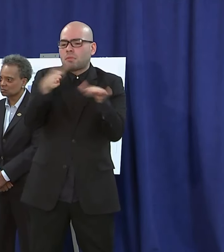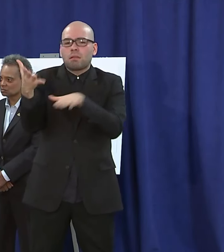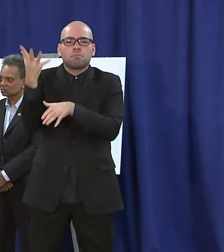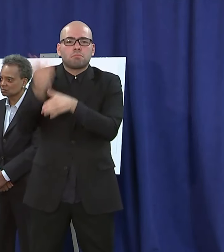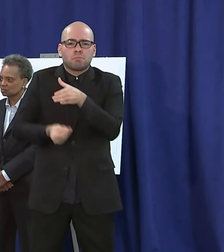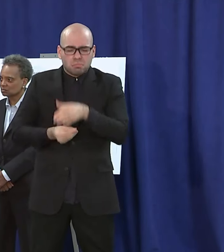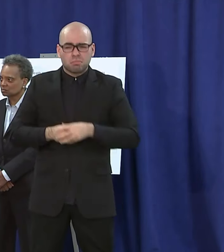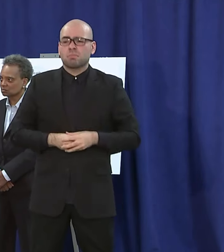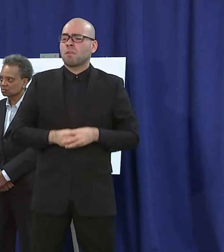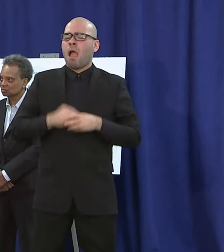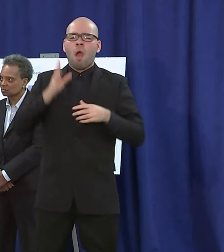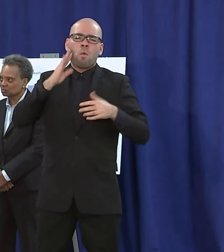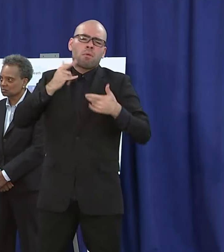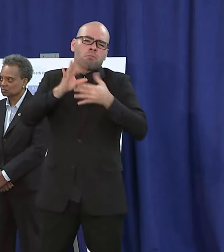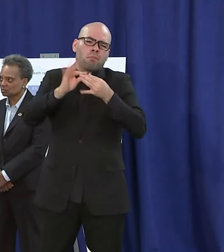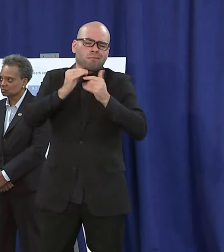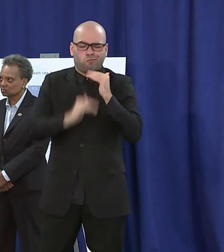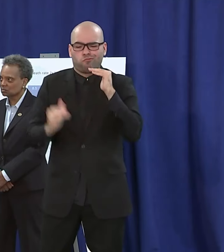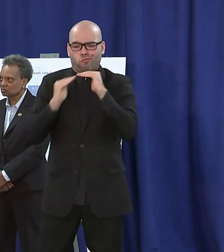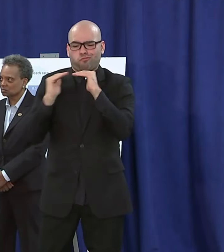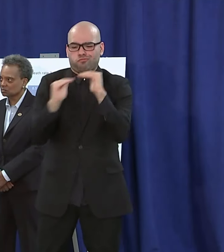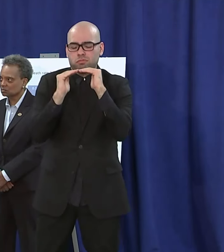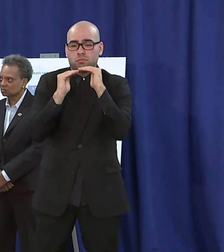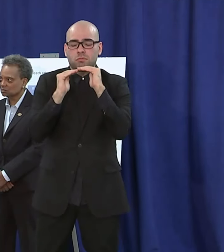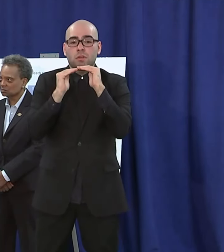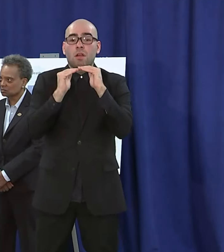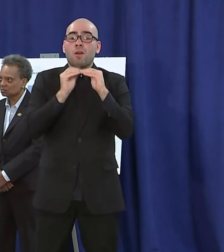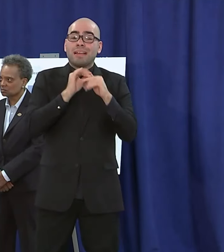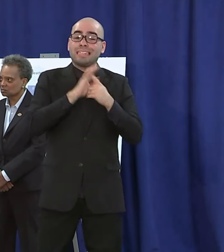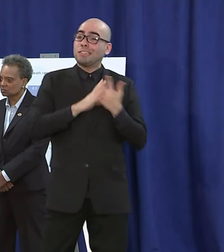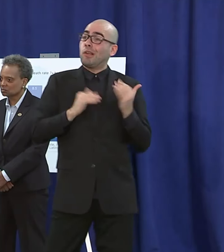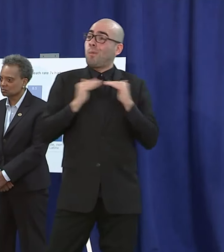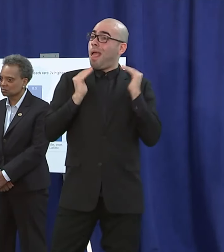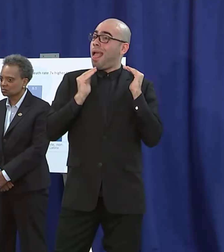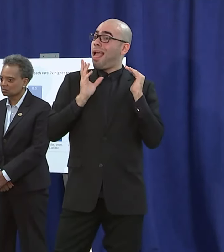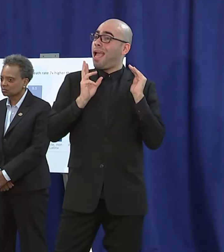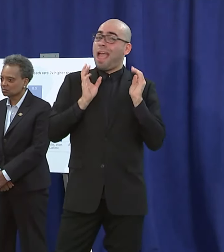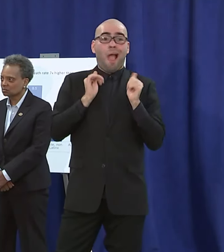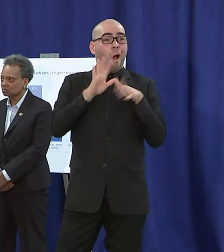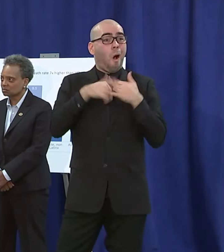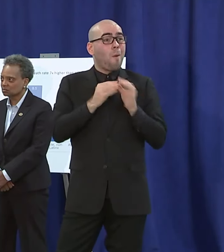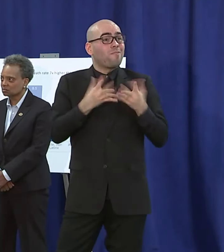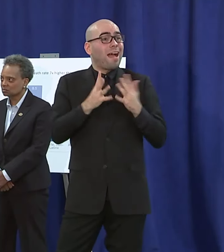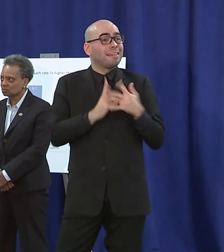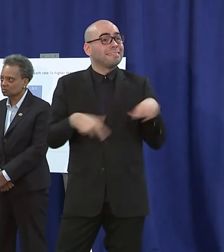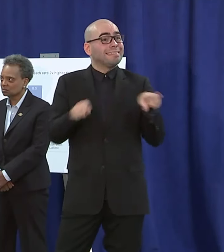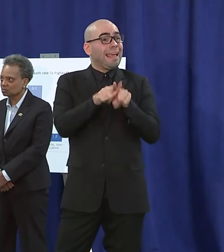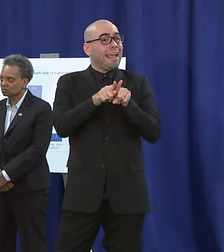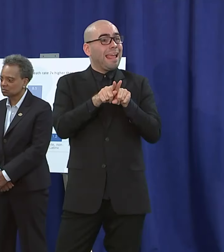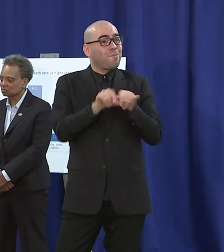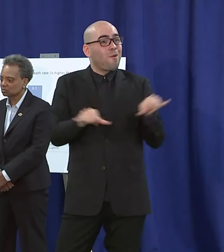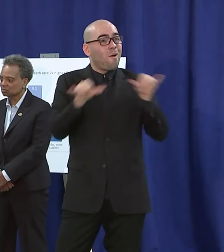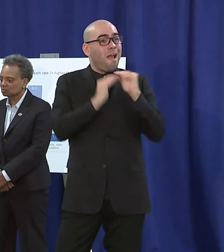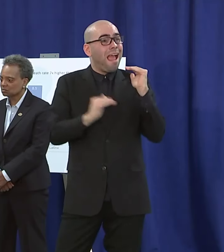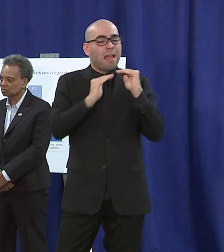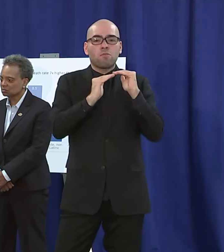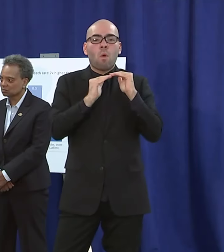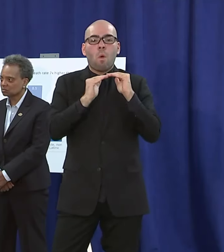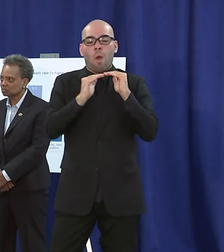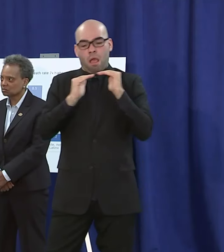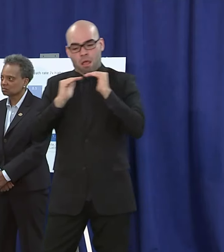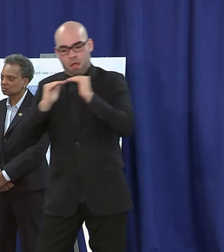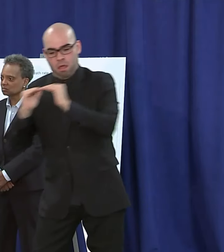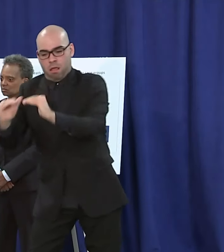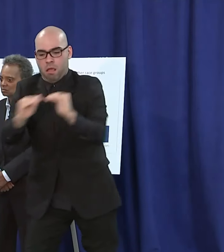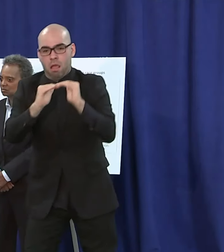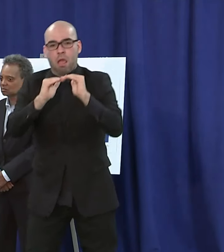talk about equality, but we have to go beyond equality to equity. Equality is giving everybody the same thing. Equity is giving people